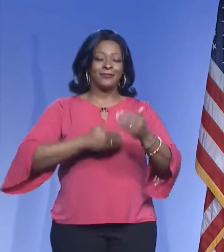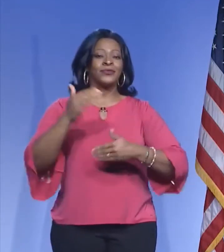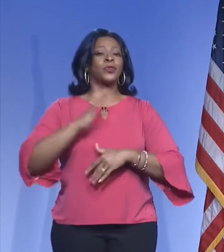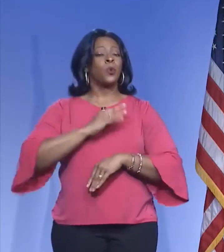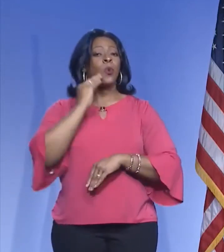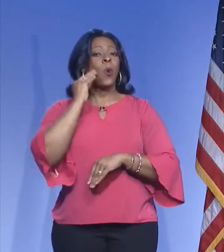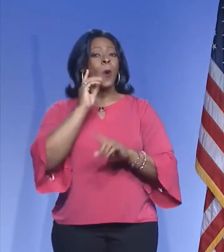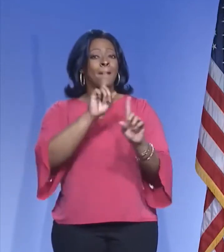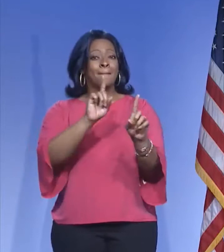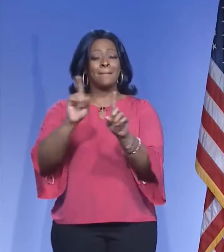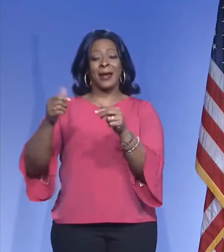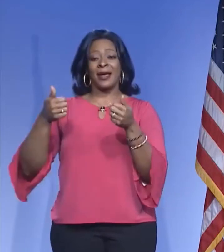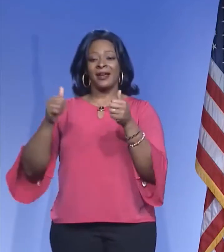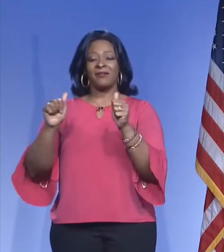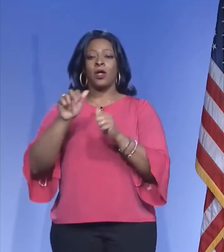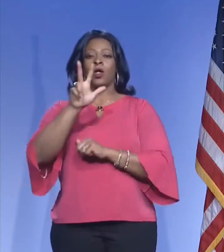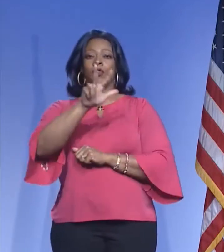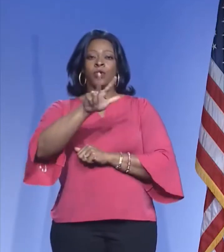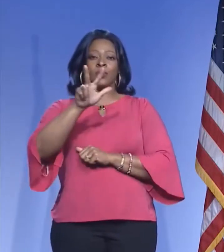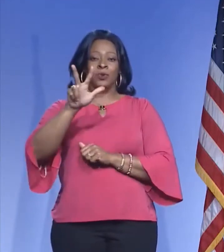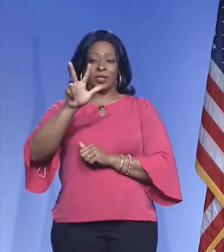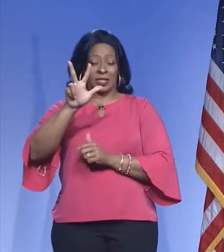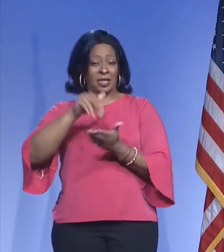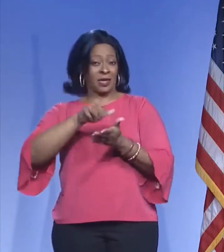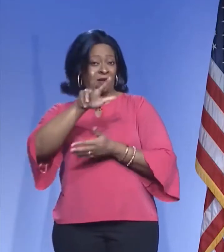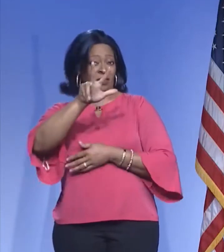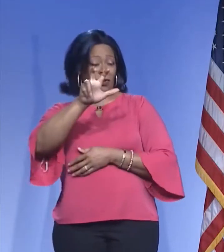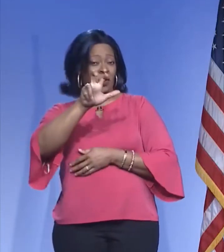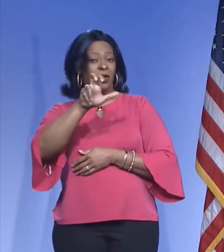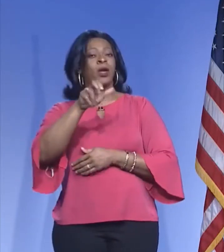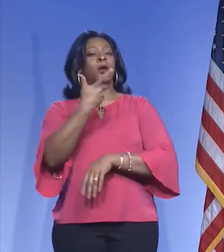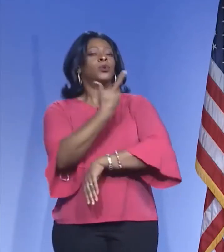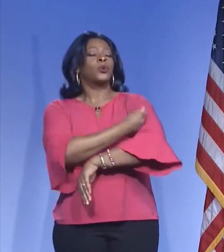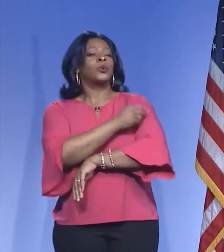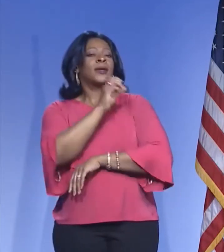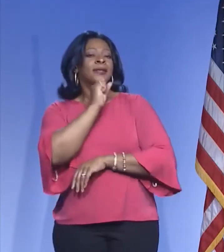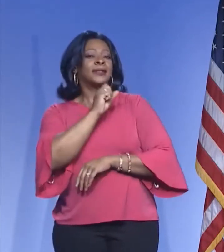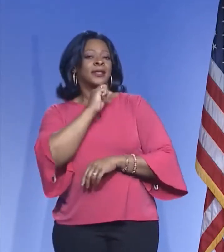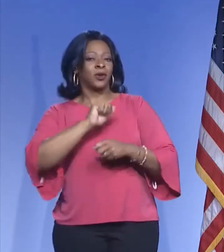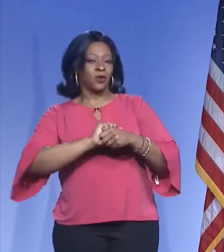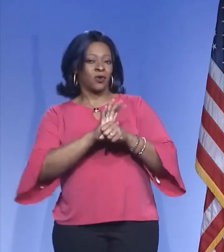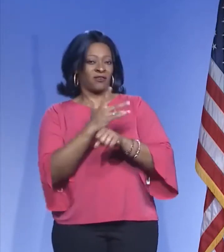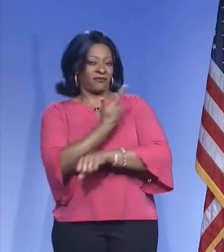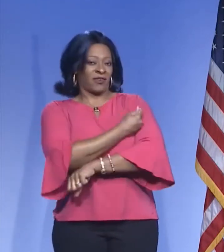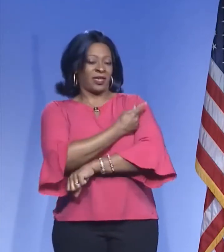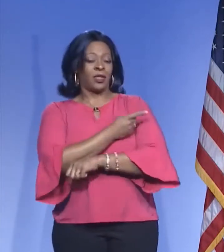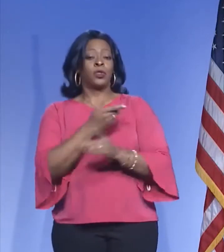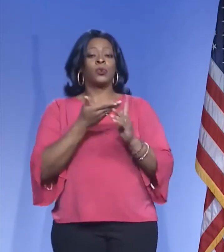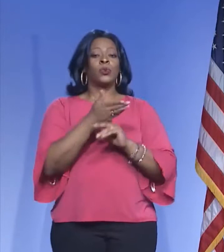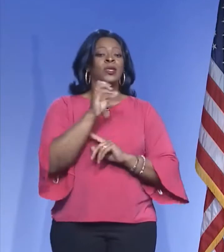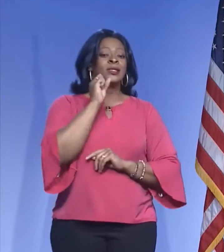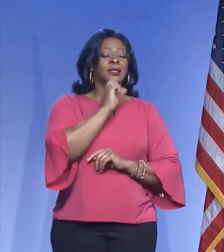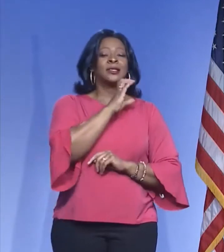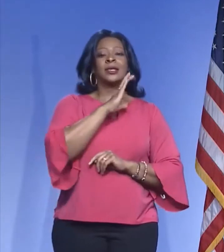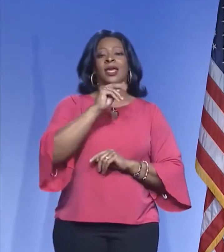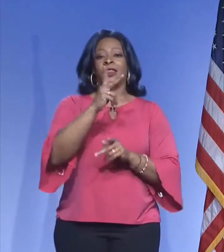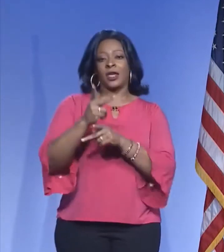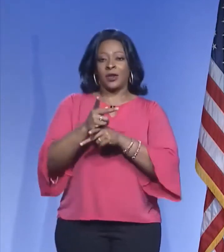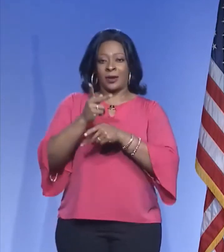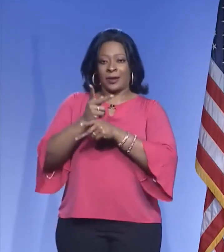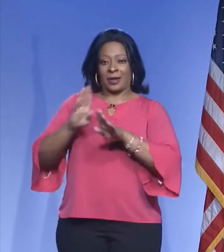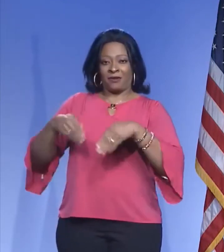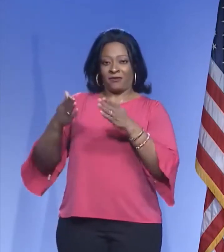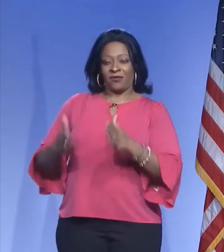than 3,300 doses of COVID-19 vaccine to seniors and their caregivers through this effort. This is the